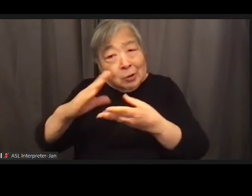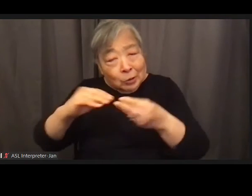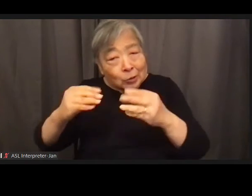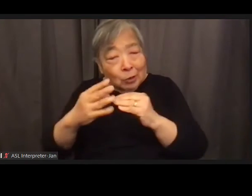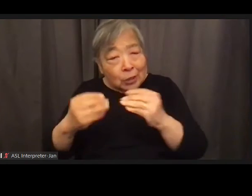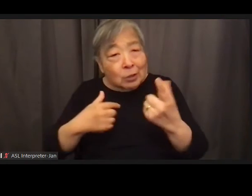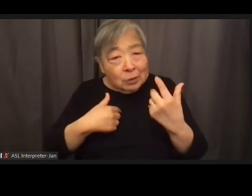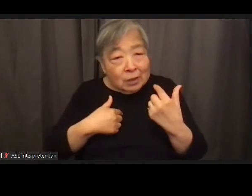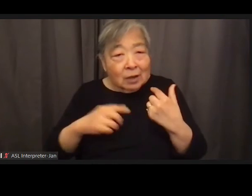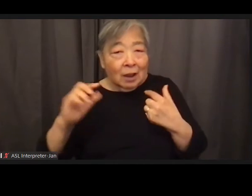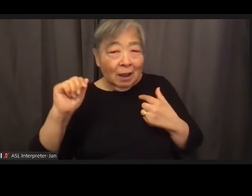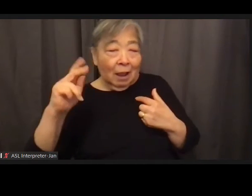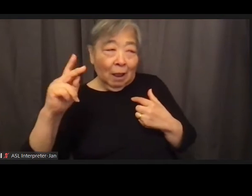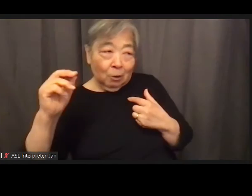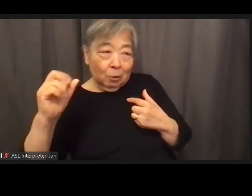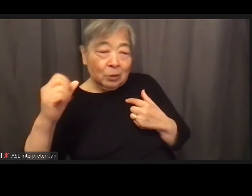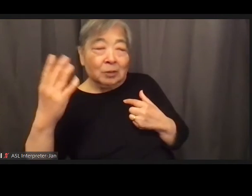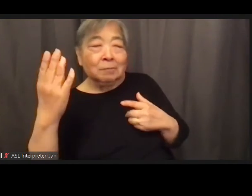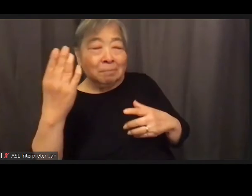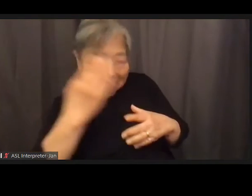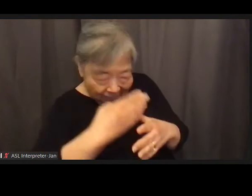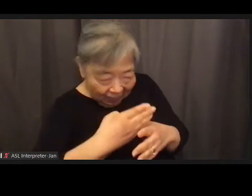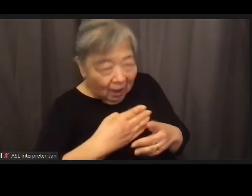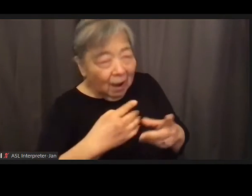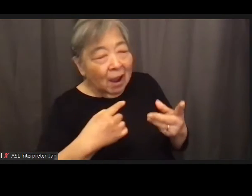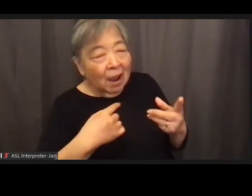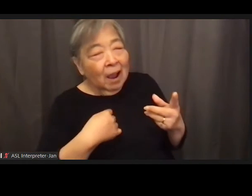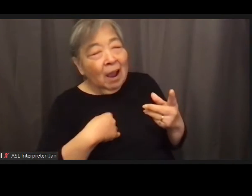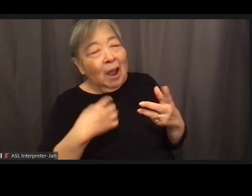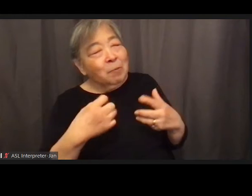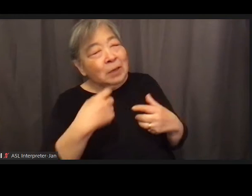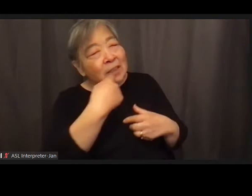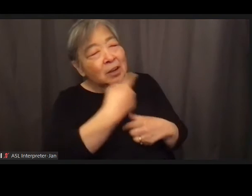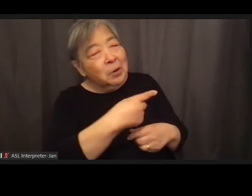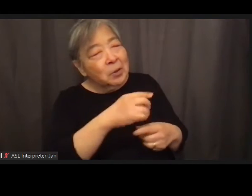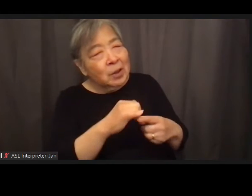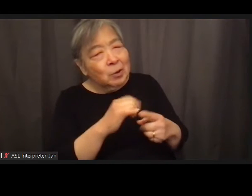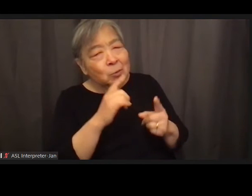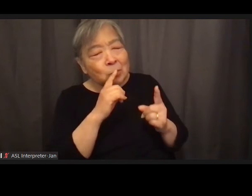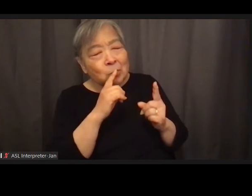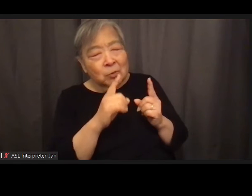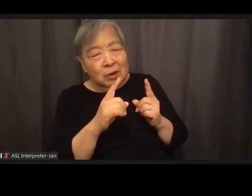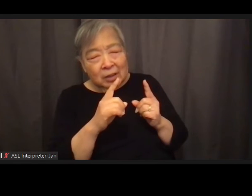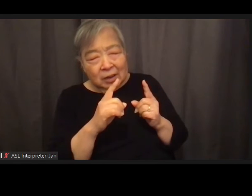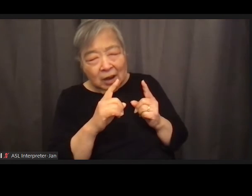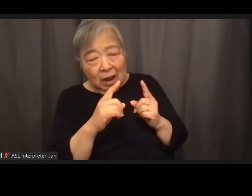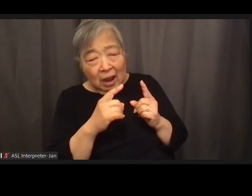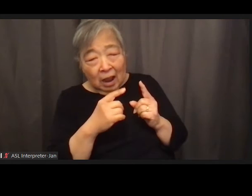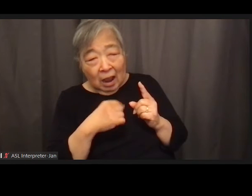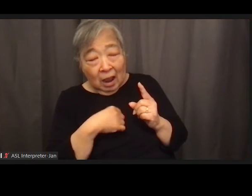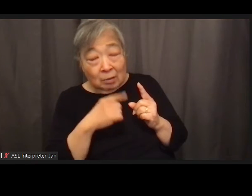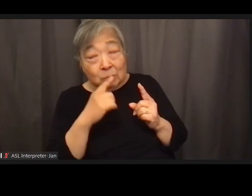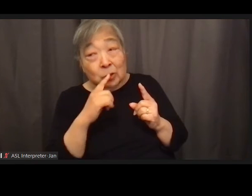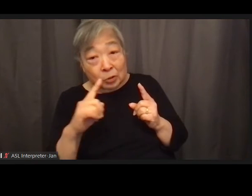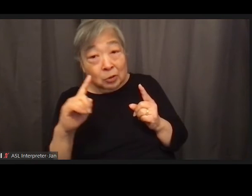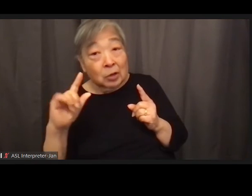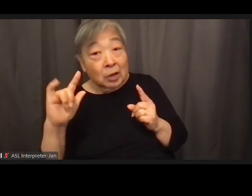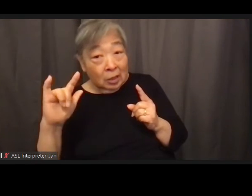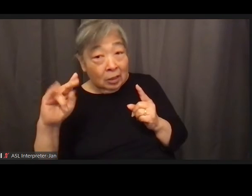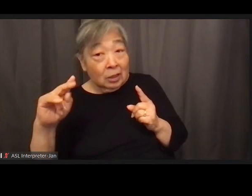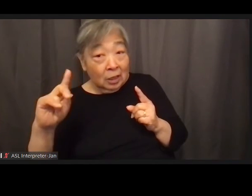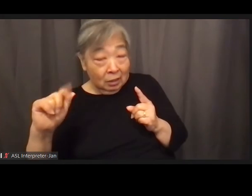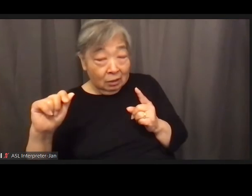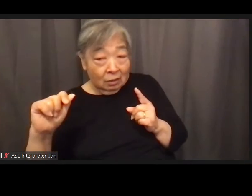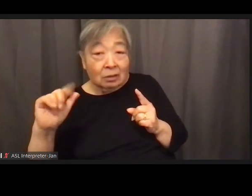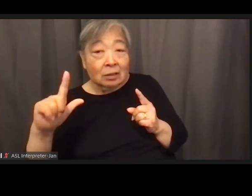Ákos, go ahead. No, I just wanted to thank you because really, I'm sure Lina will agree.